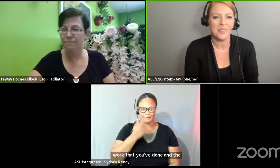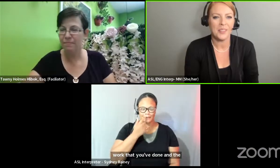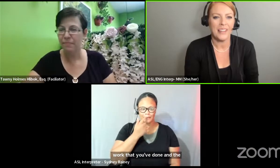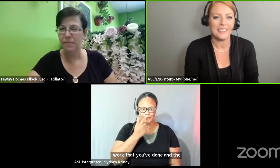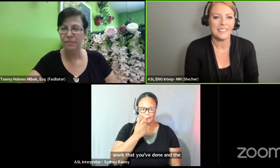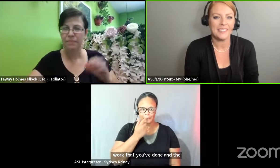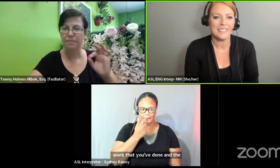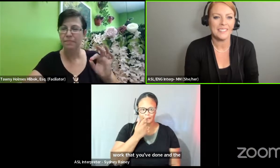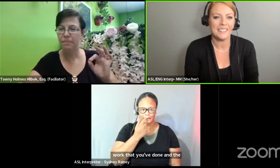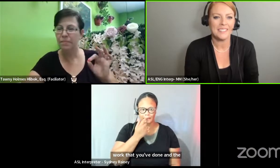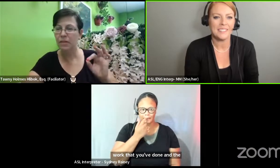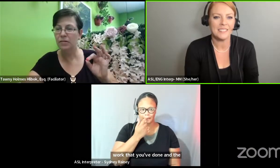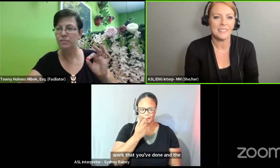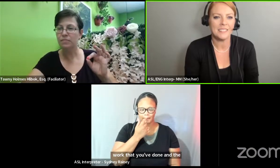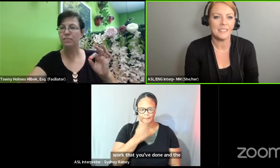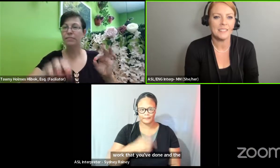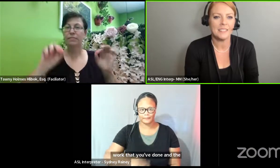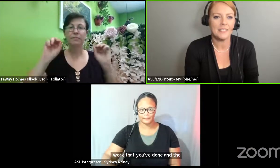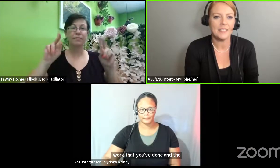Great.